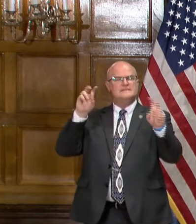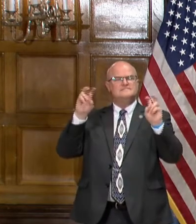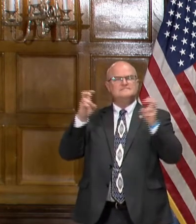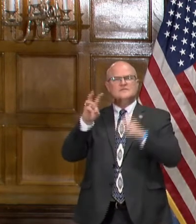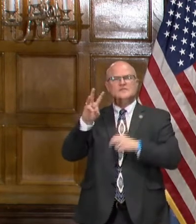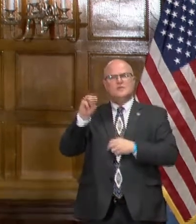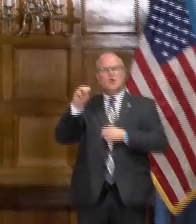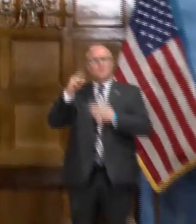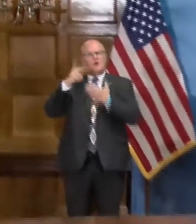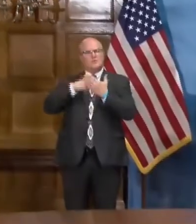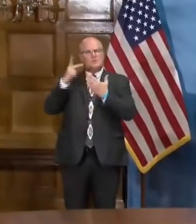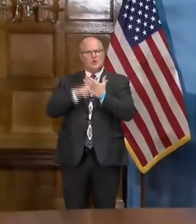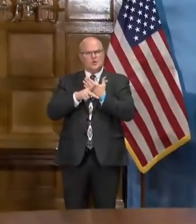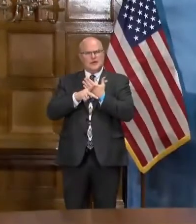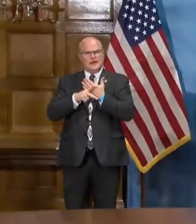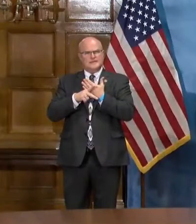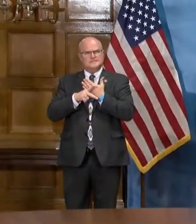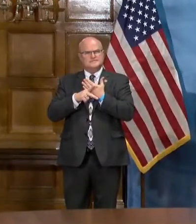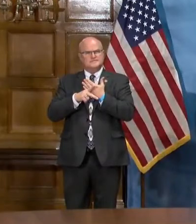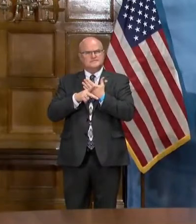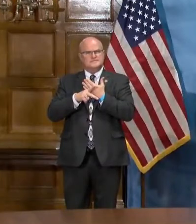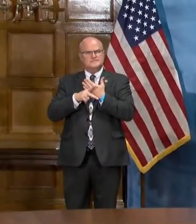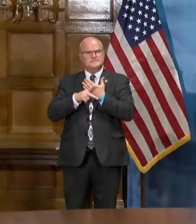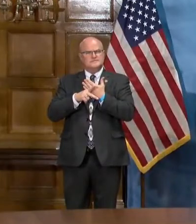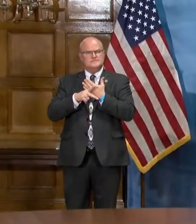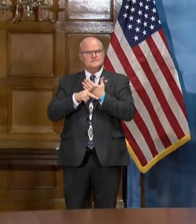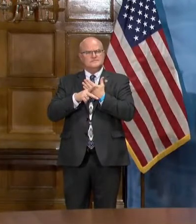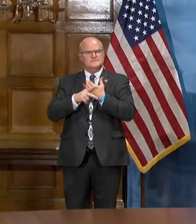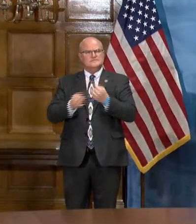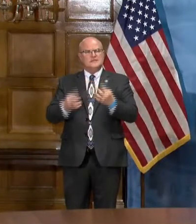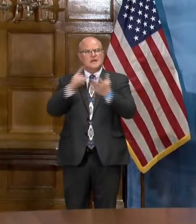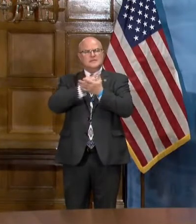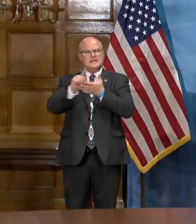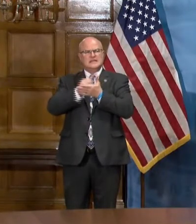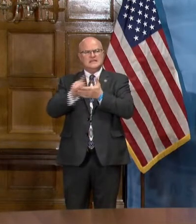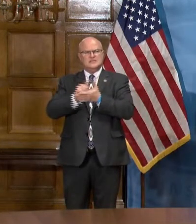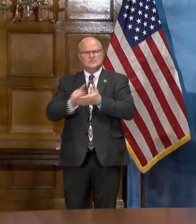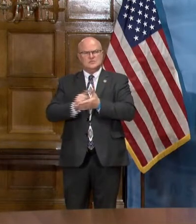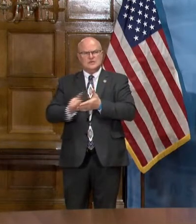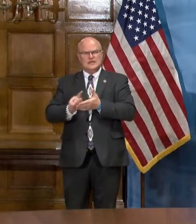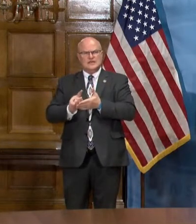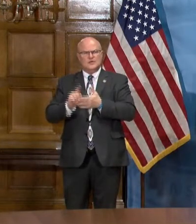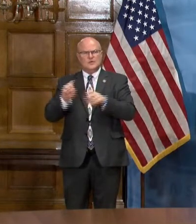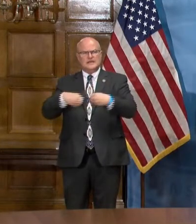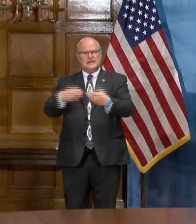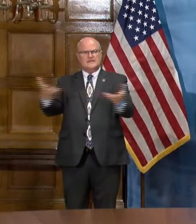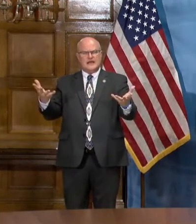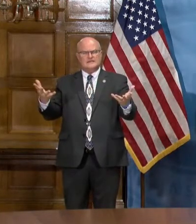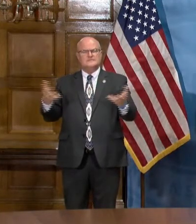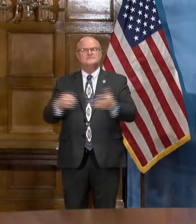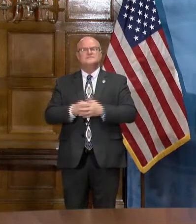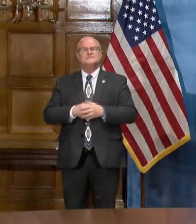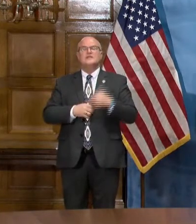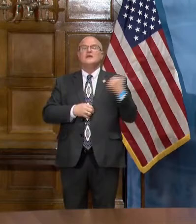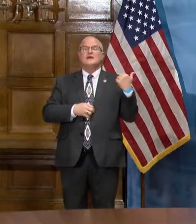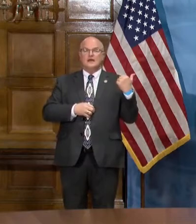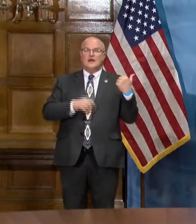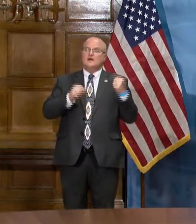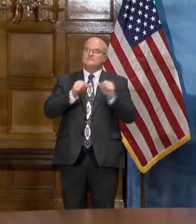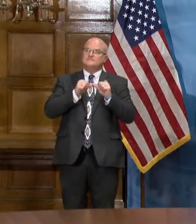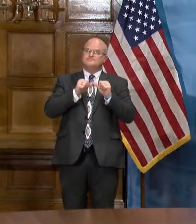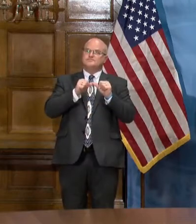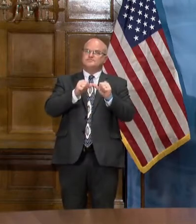program, do you know after this week, is that how many each week we're going to be, how many doses they're going to be getting? There should be a